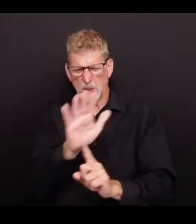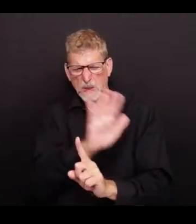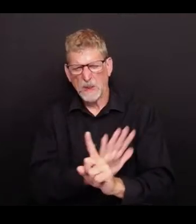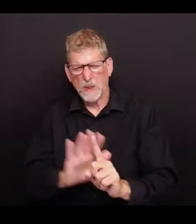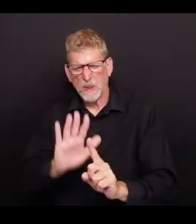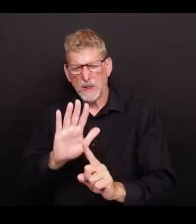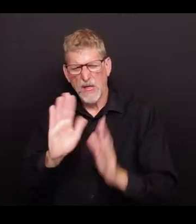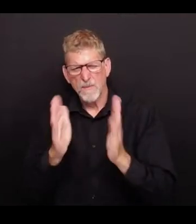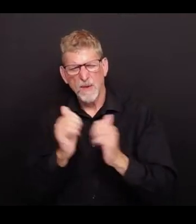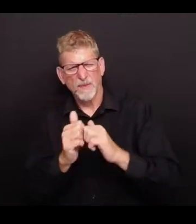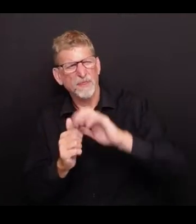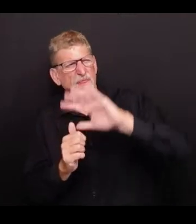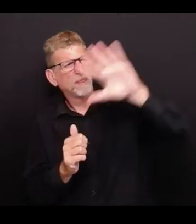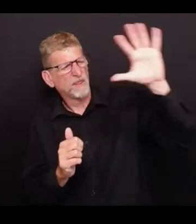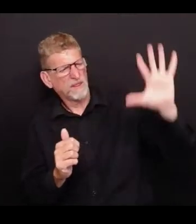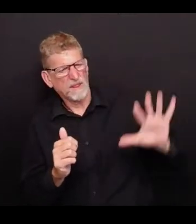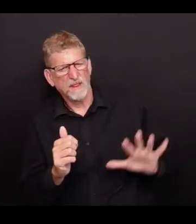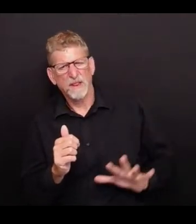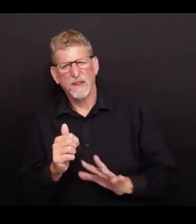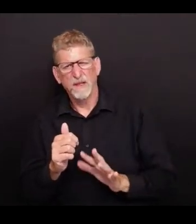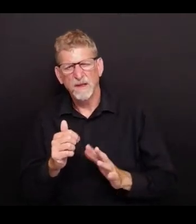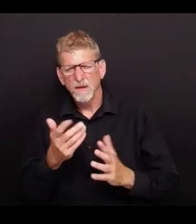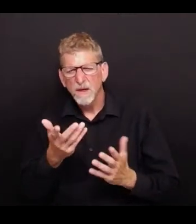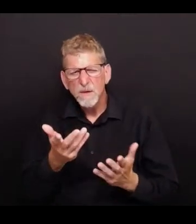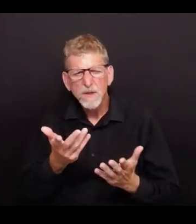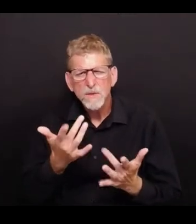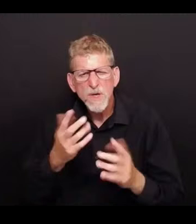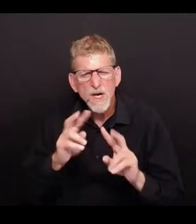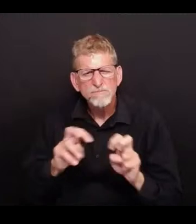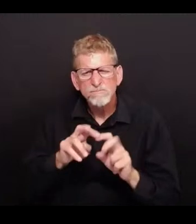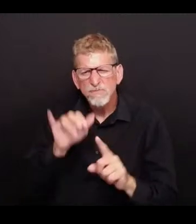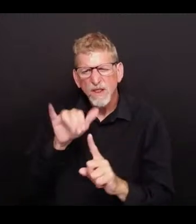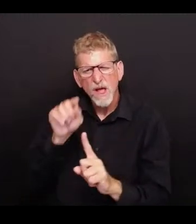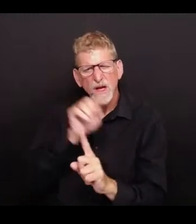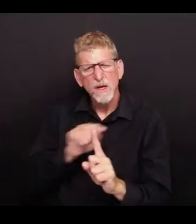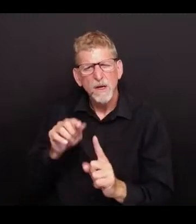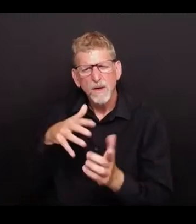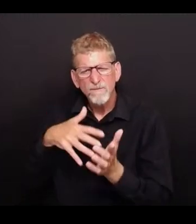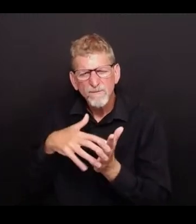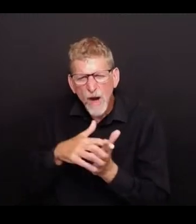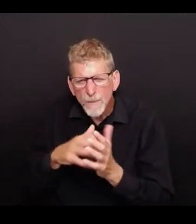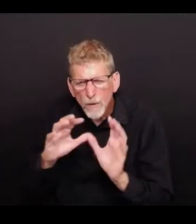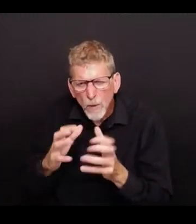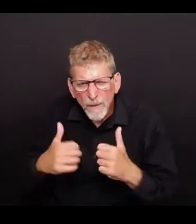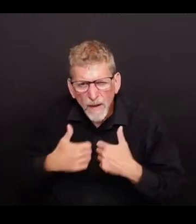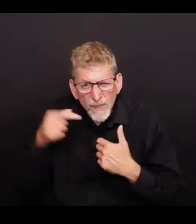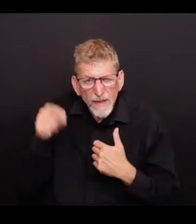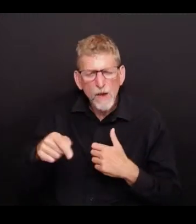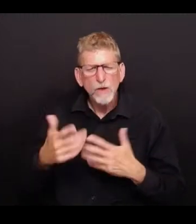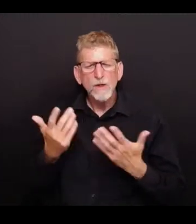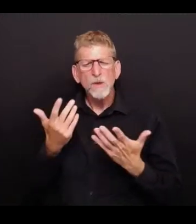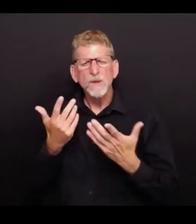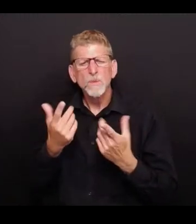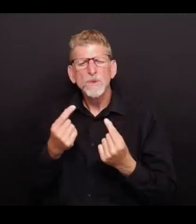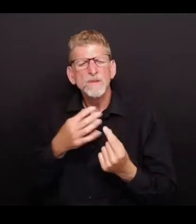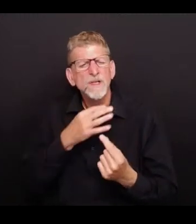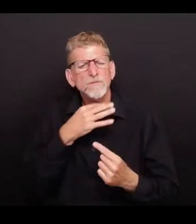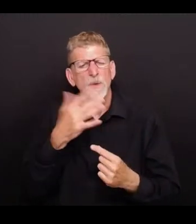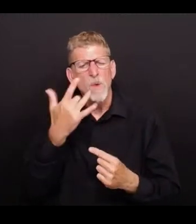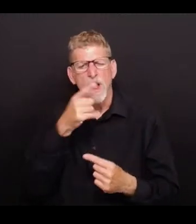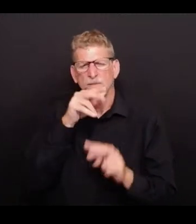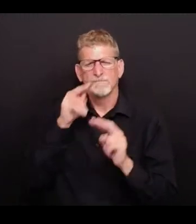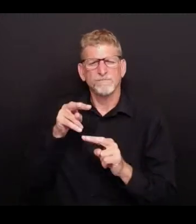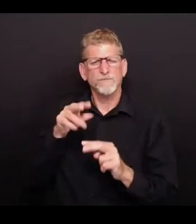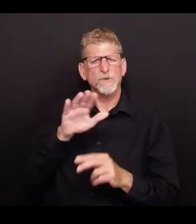don't necessarily correspond to socially vulnerable index, high SVI levels. So I was wondering if any of our